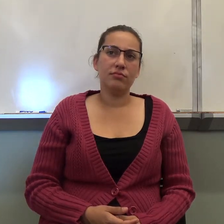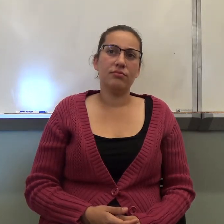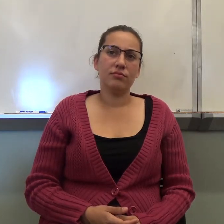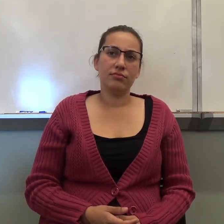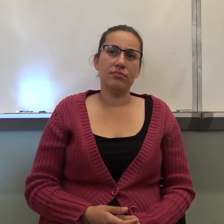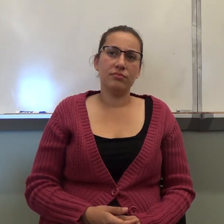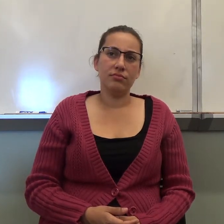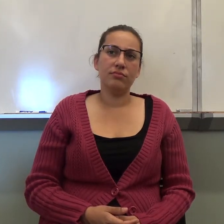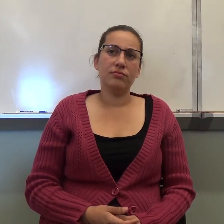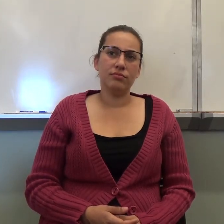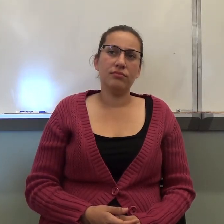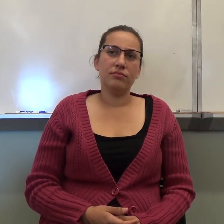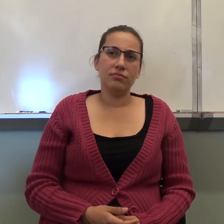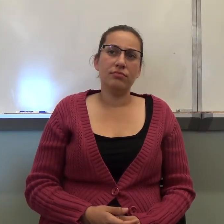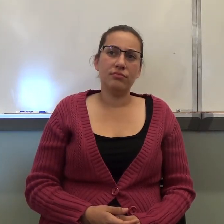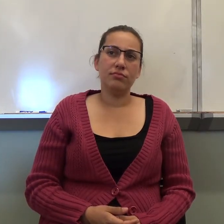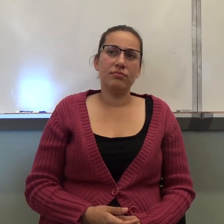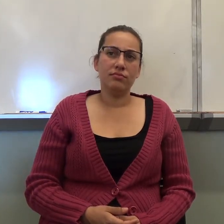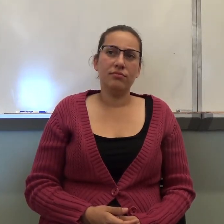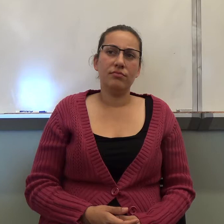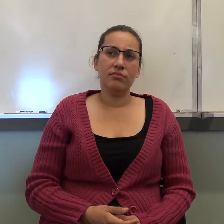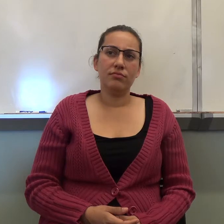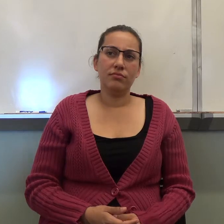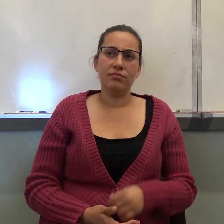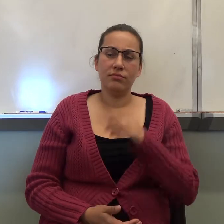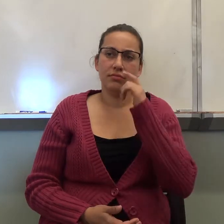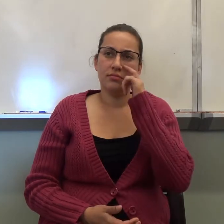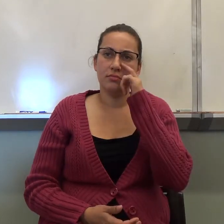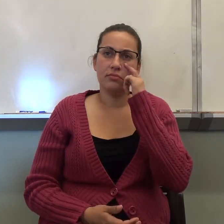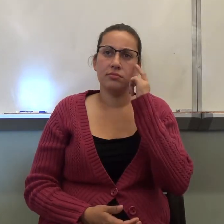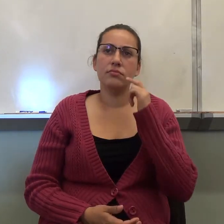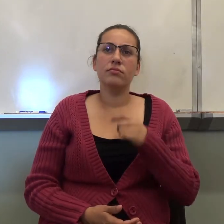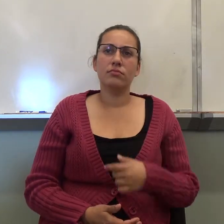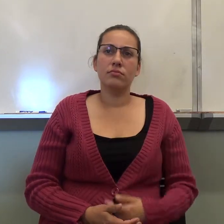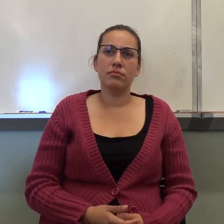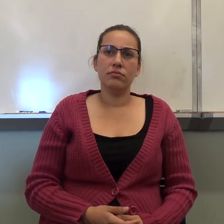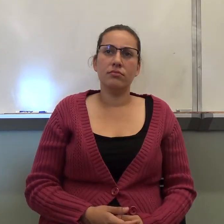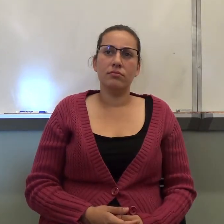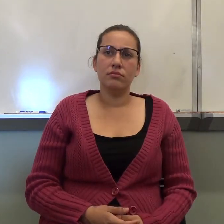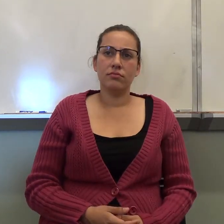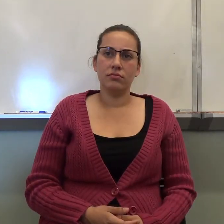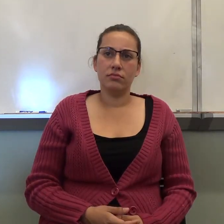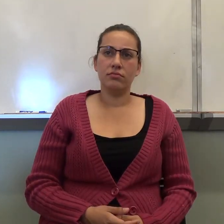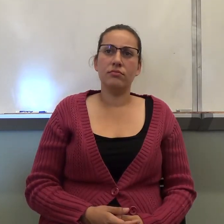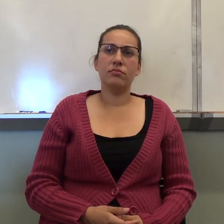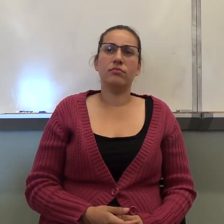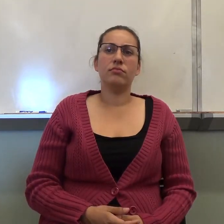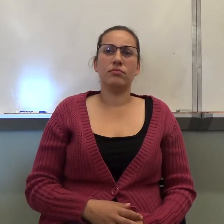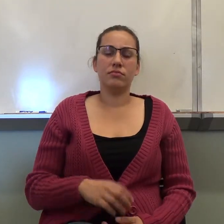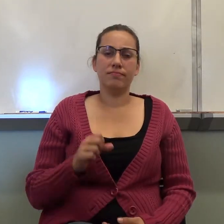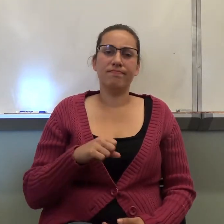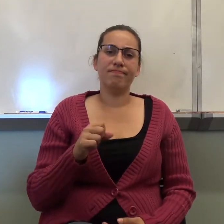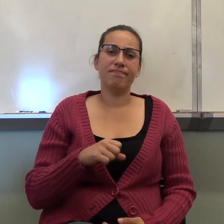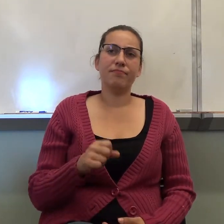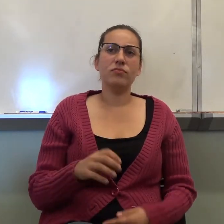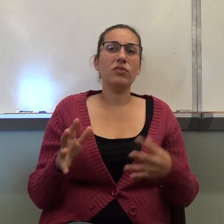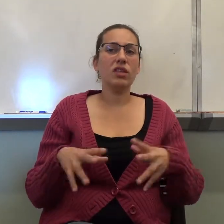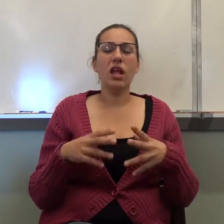two forms. For some purposes, this is much more useful. For some purposes, this is much more useful. So it just depends on what